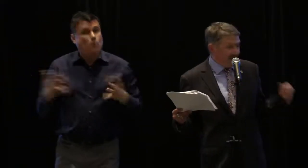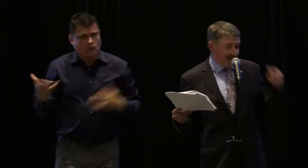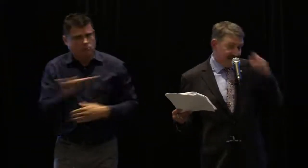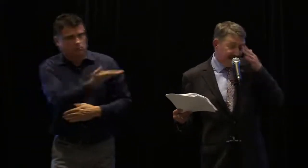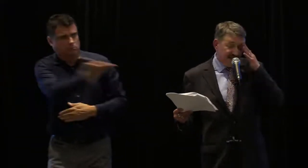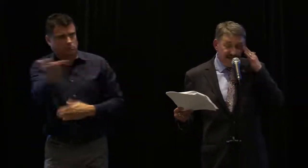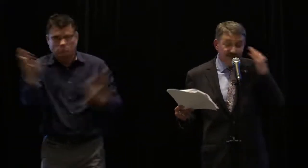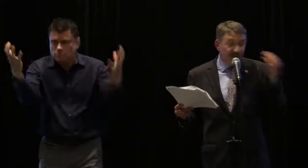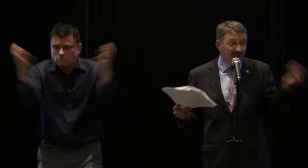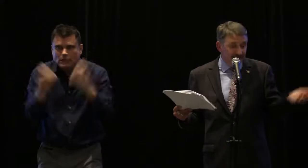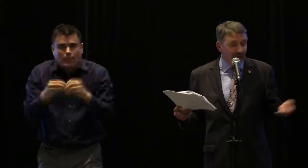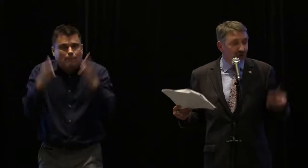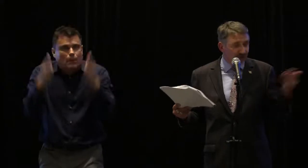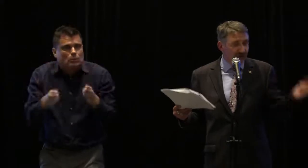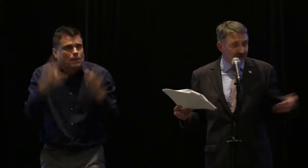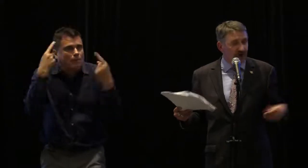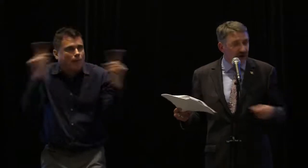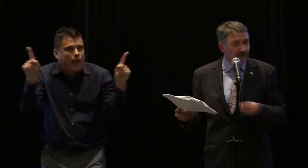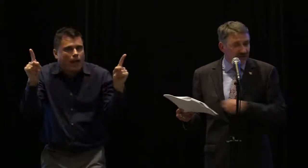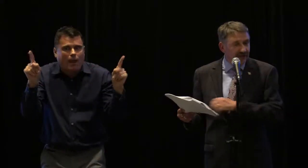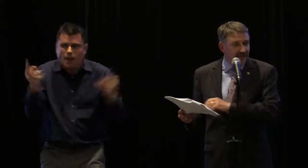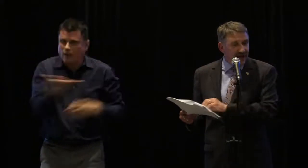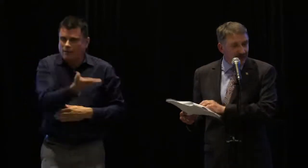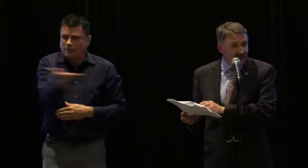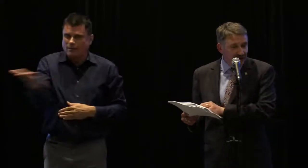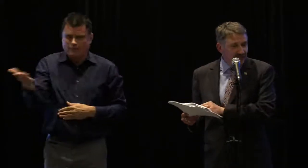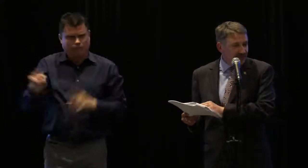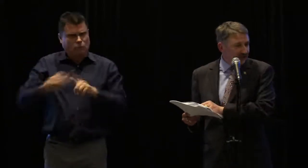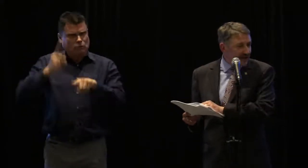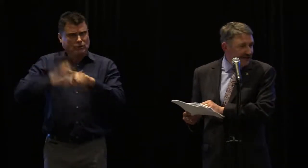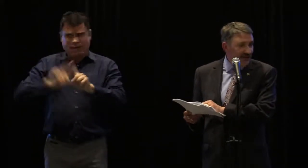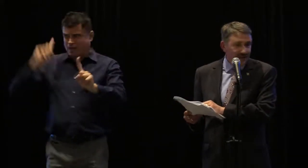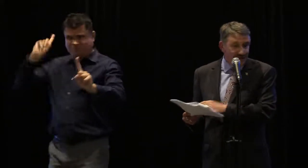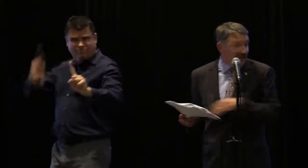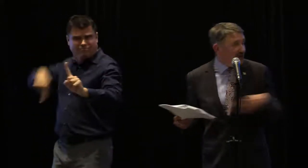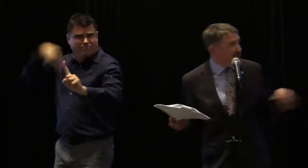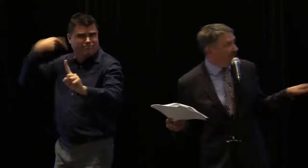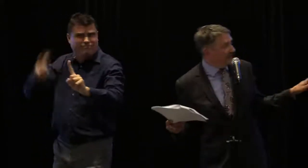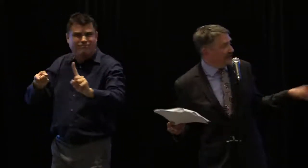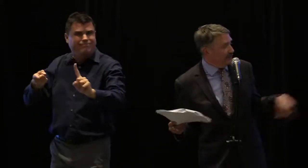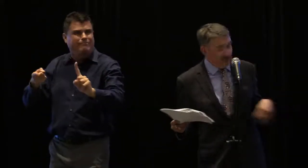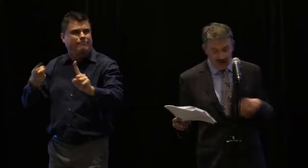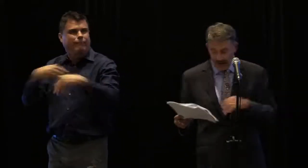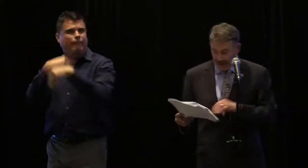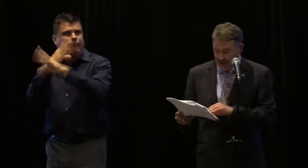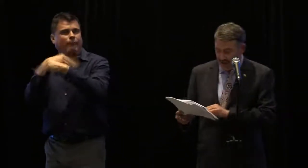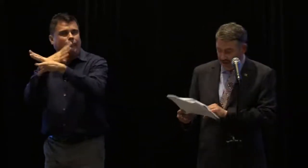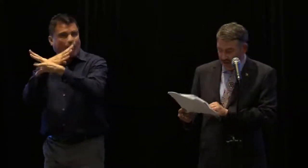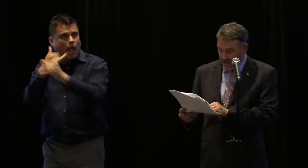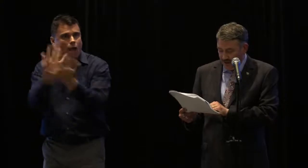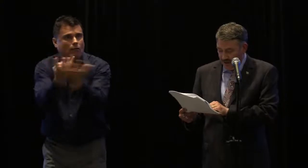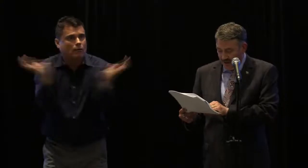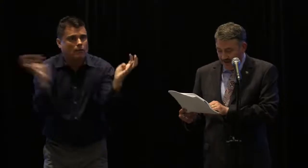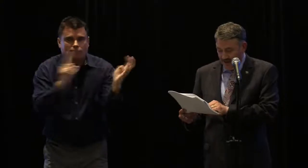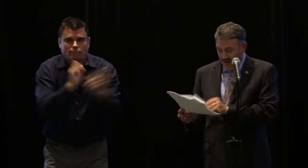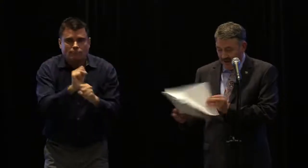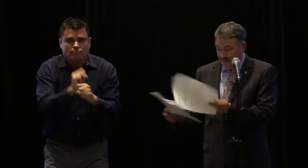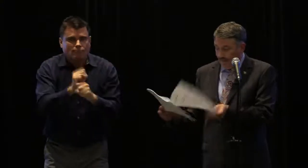celebrate the people who were involved in helping us create that plan, including Vinu.